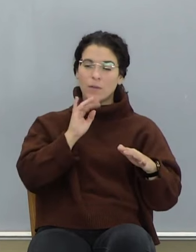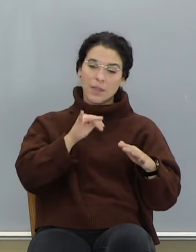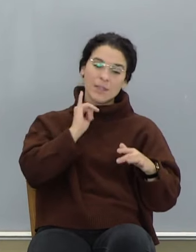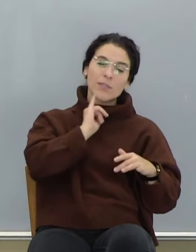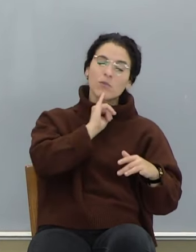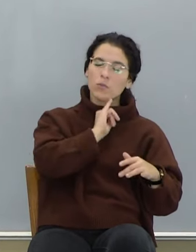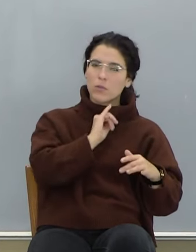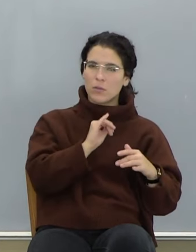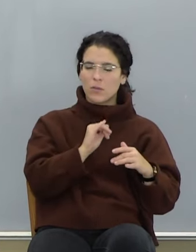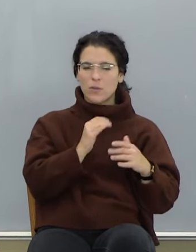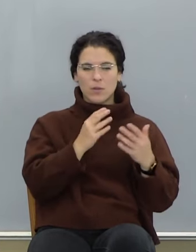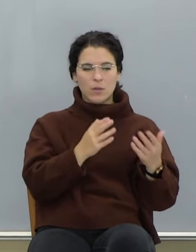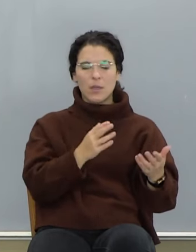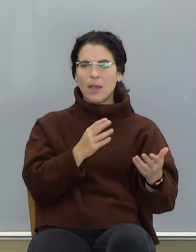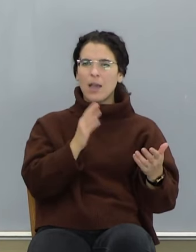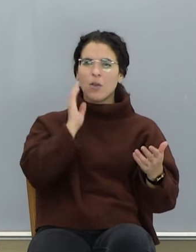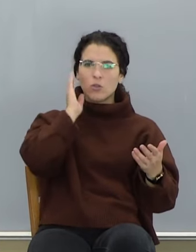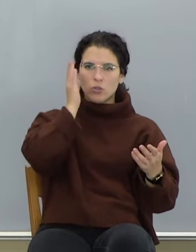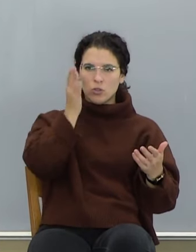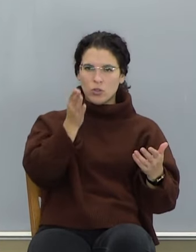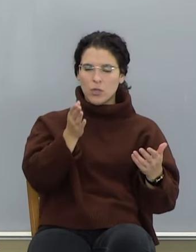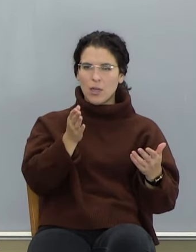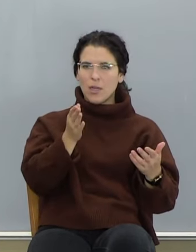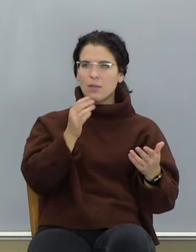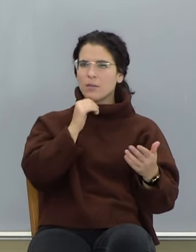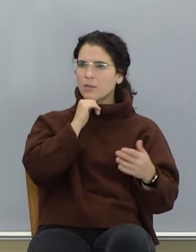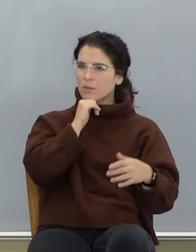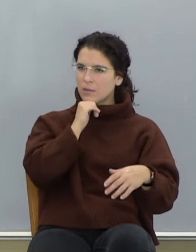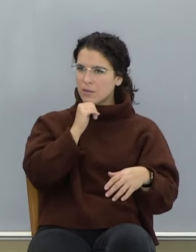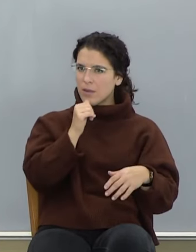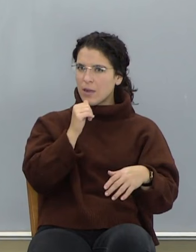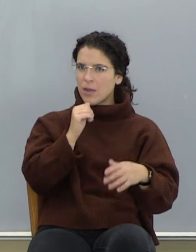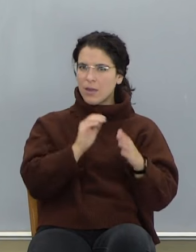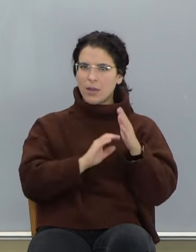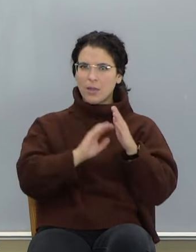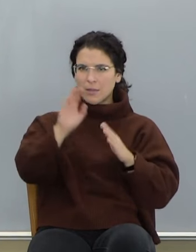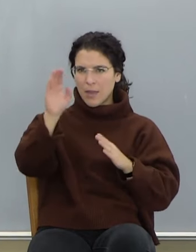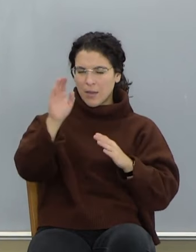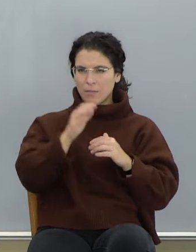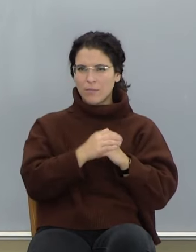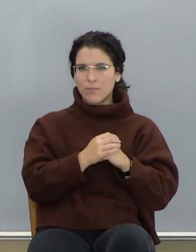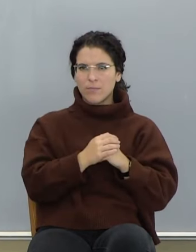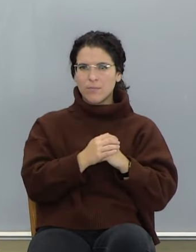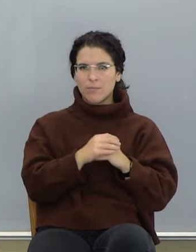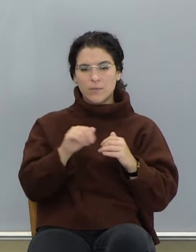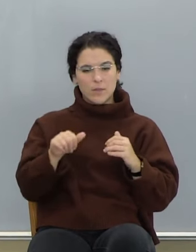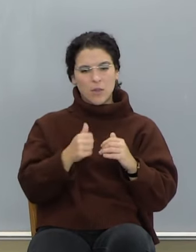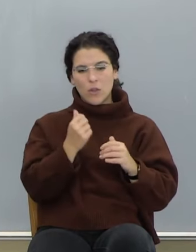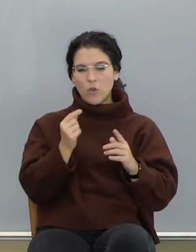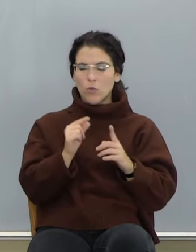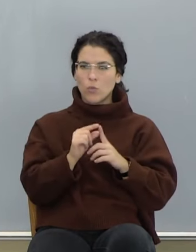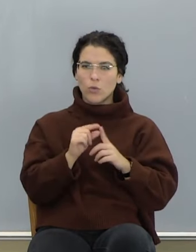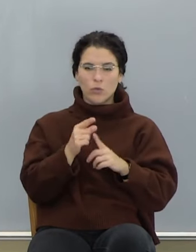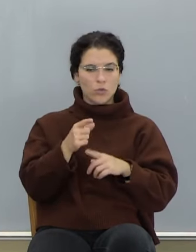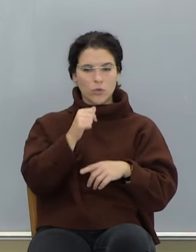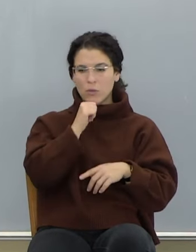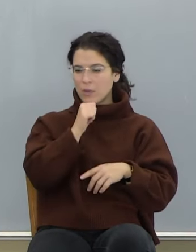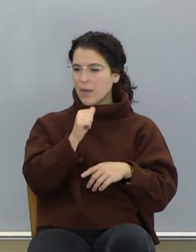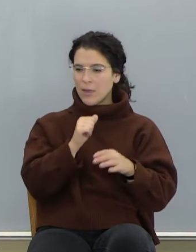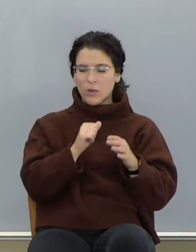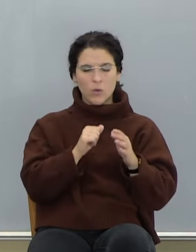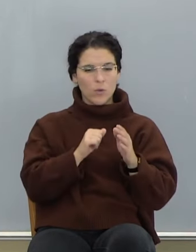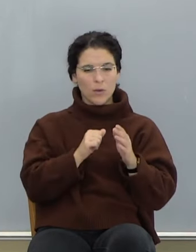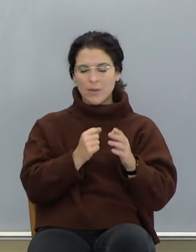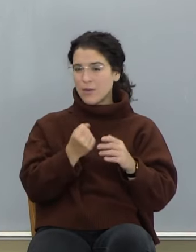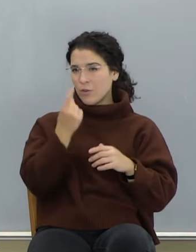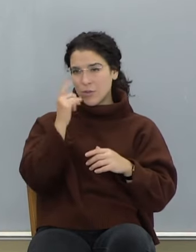Israel, thou shalt not excel. In other words, you're not going